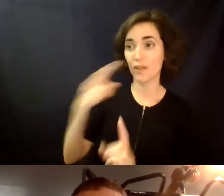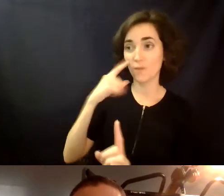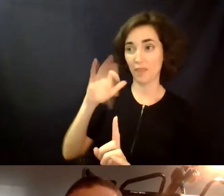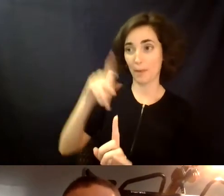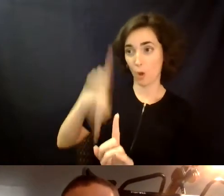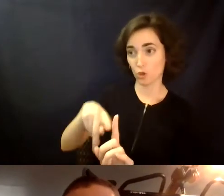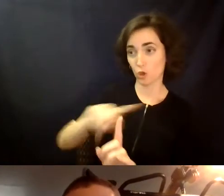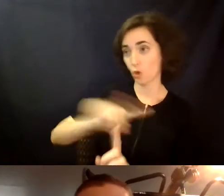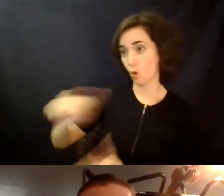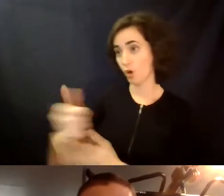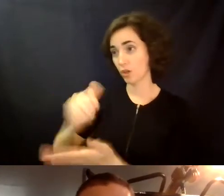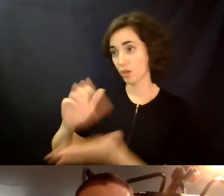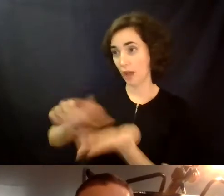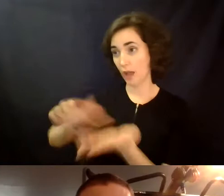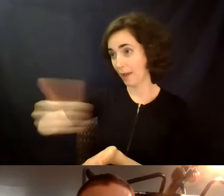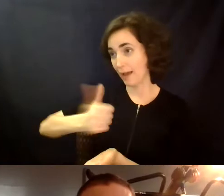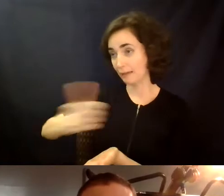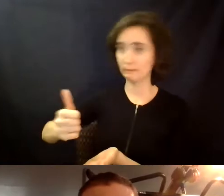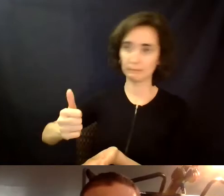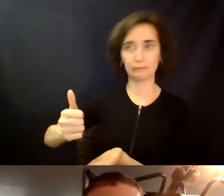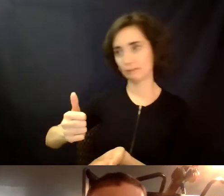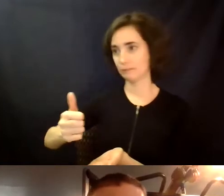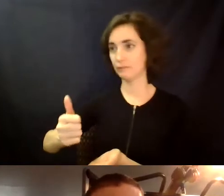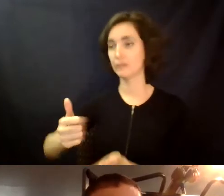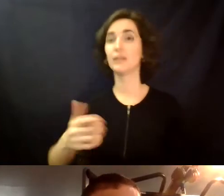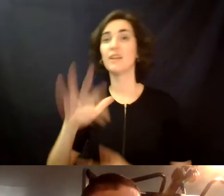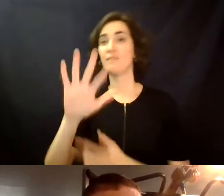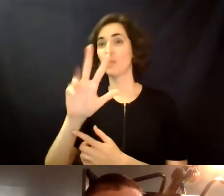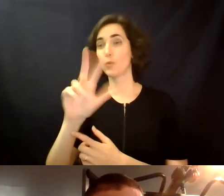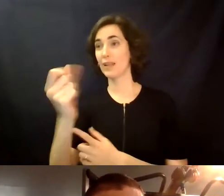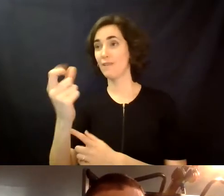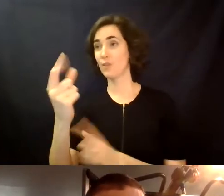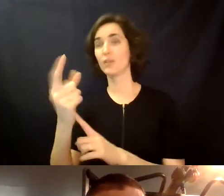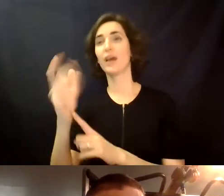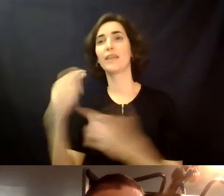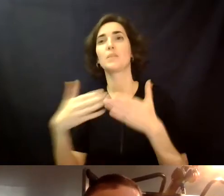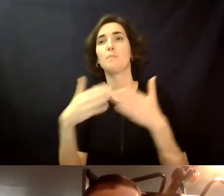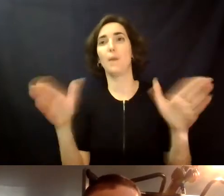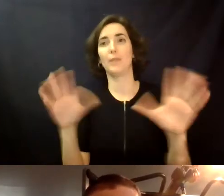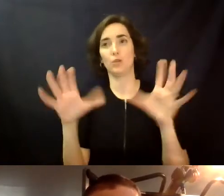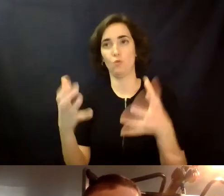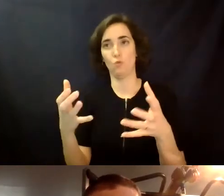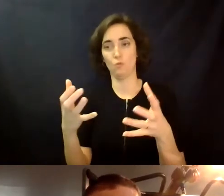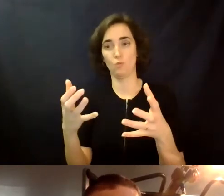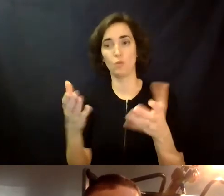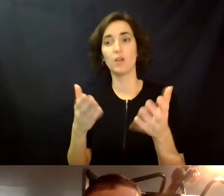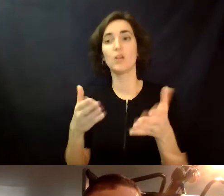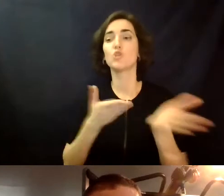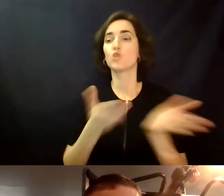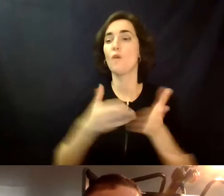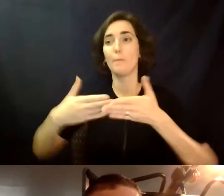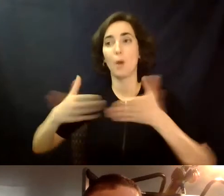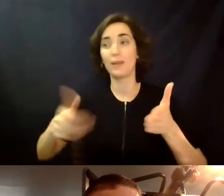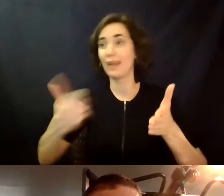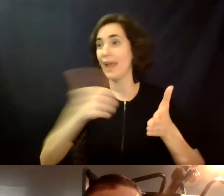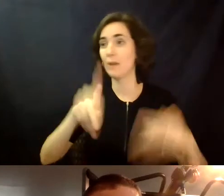go to college and back and forth. As far as 5311, it is a public body. It serves the public, so anybody can